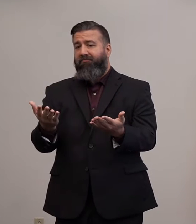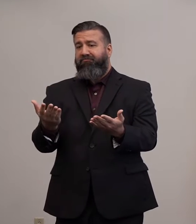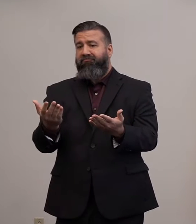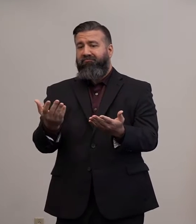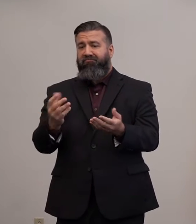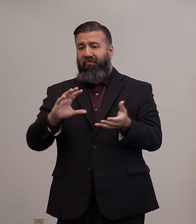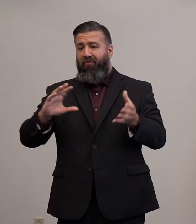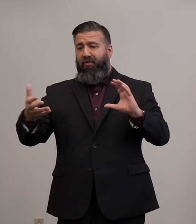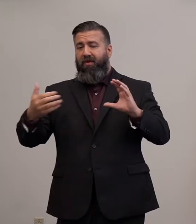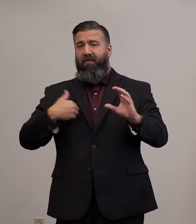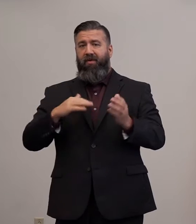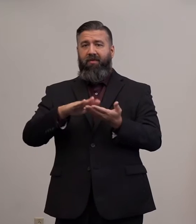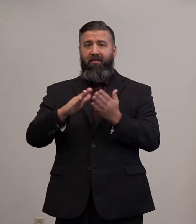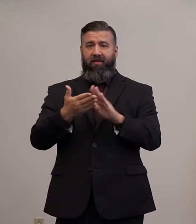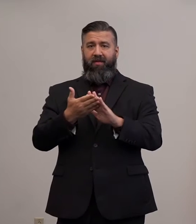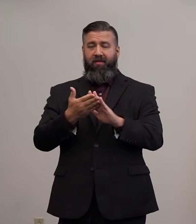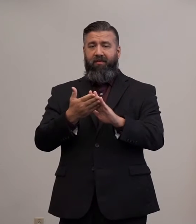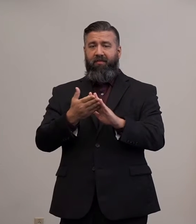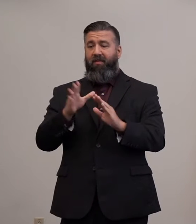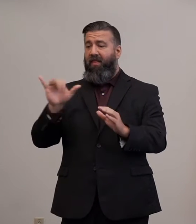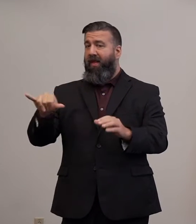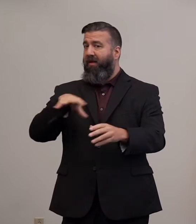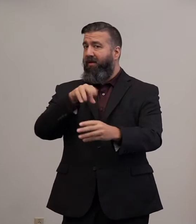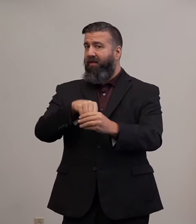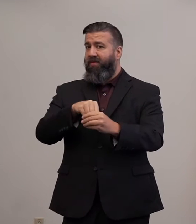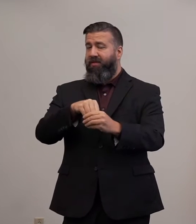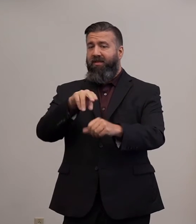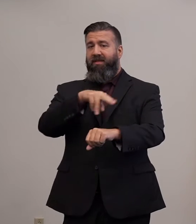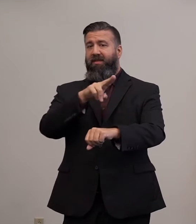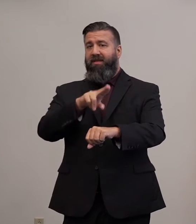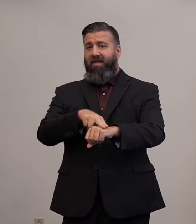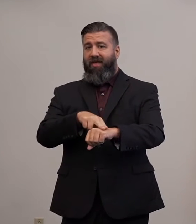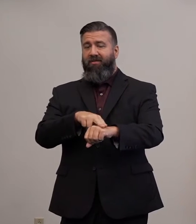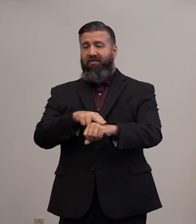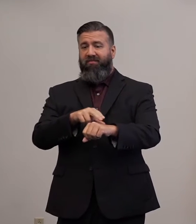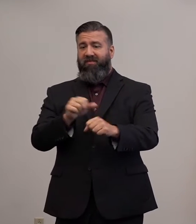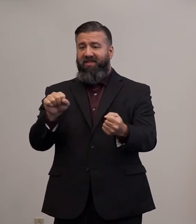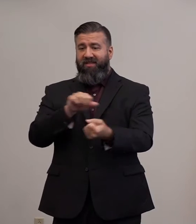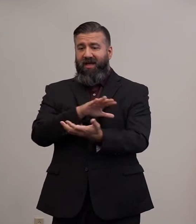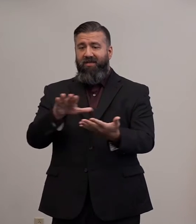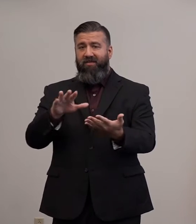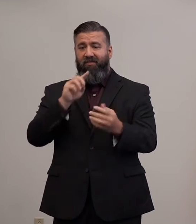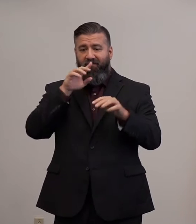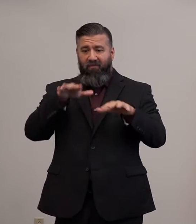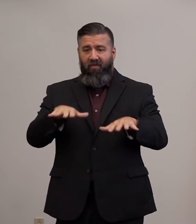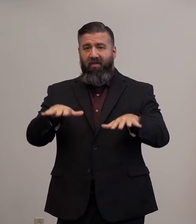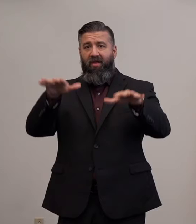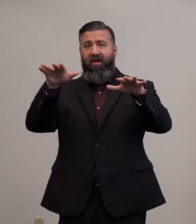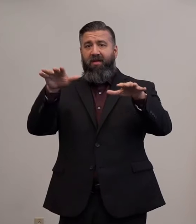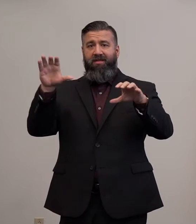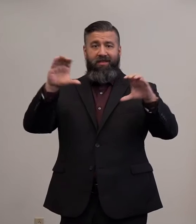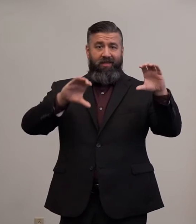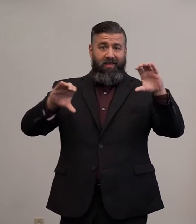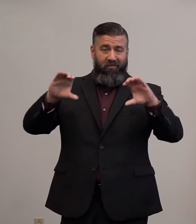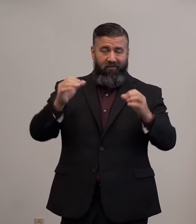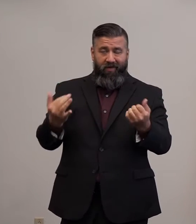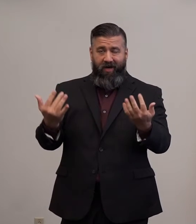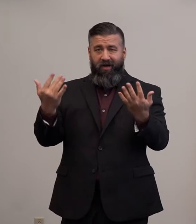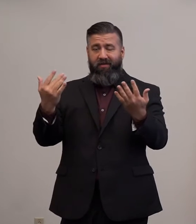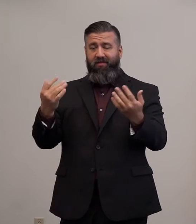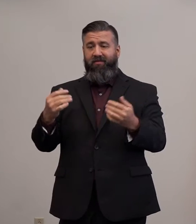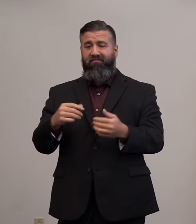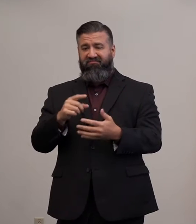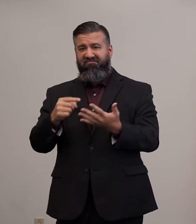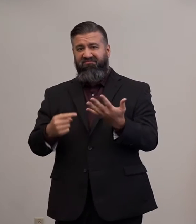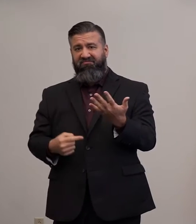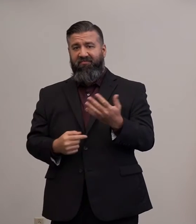crowds. That includes natural disasters such as floods or earthquakes or chemical fires like the one that we had last